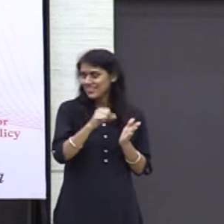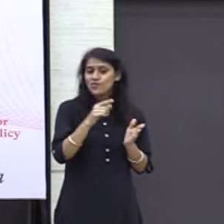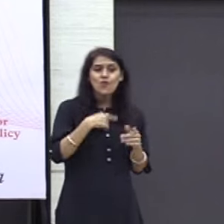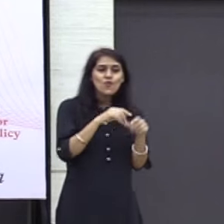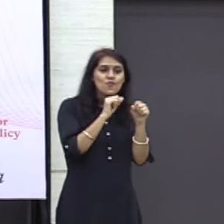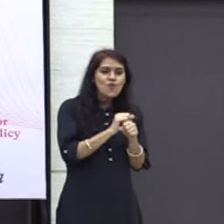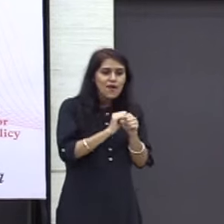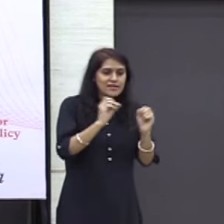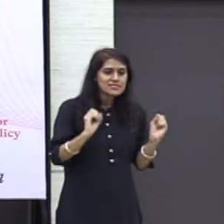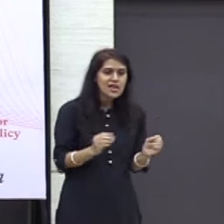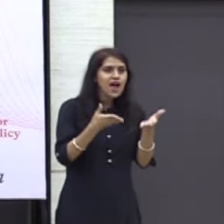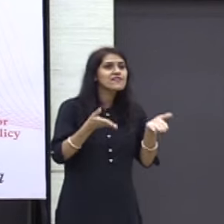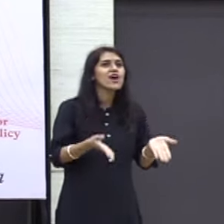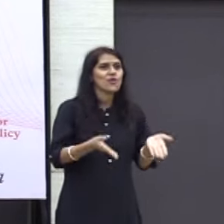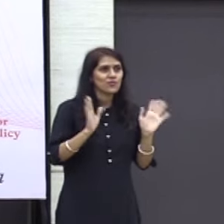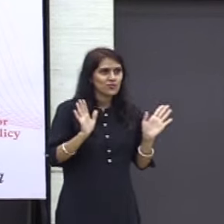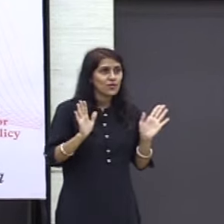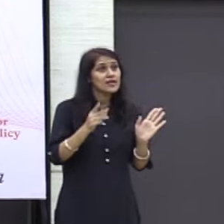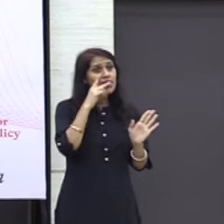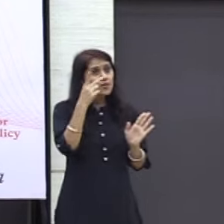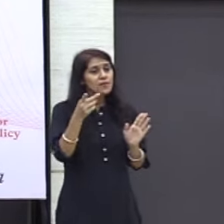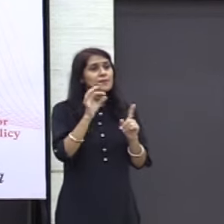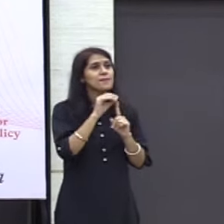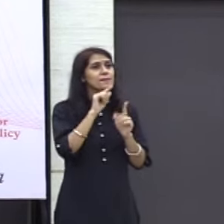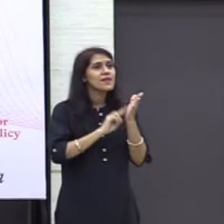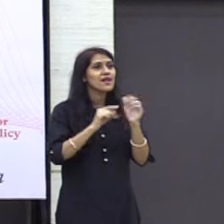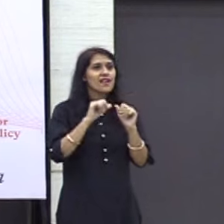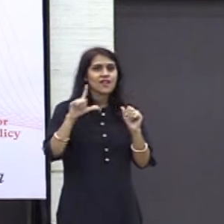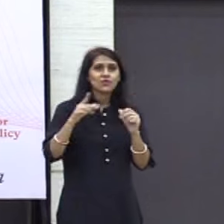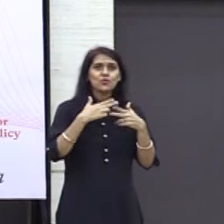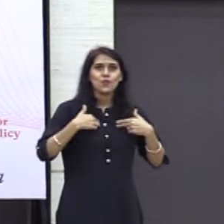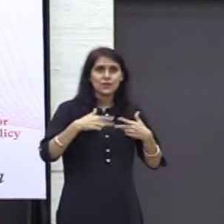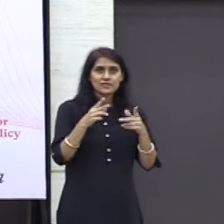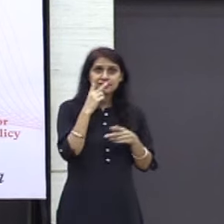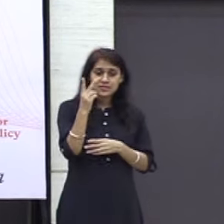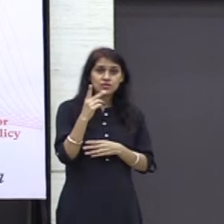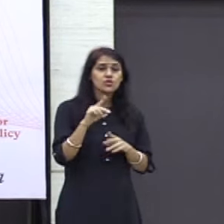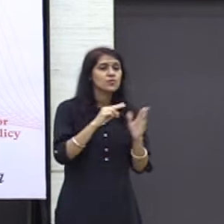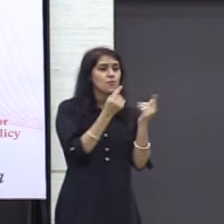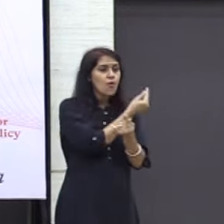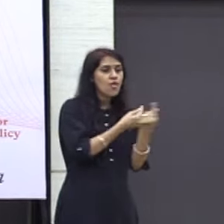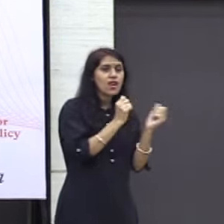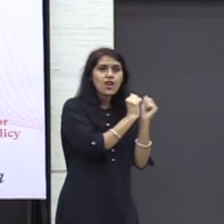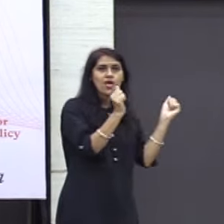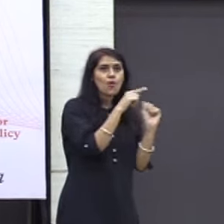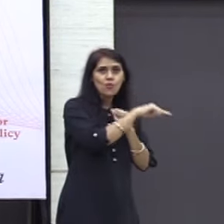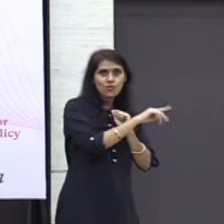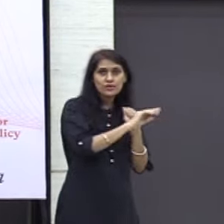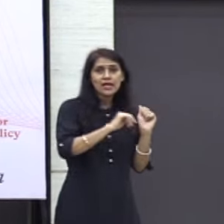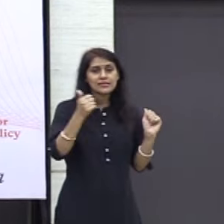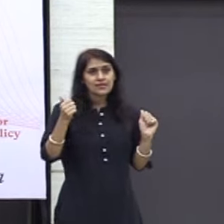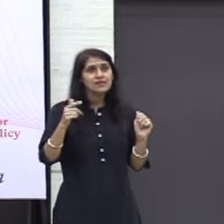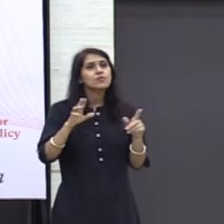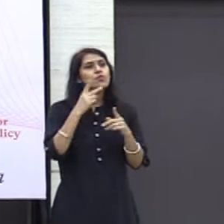just begun, because if you look at the Penal Code and the drafting of the Evidence Act, there was a lot of politics that accompanied it. It was in the making for